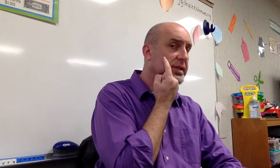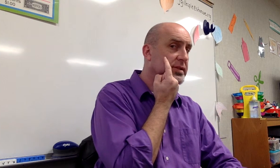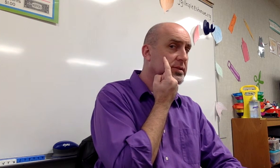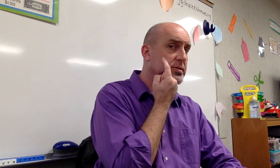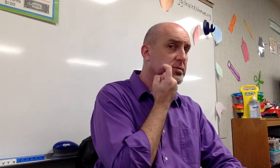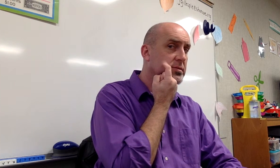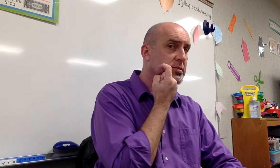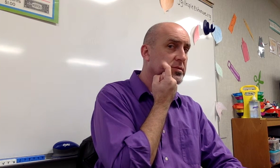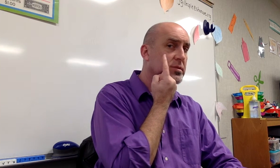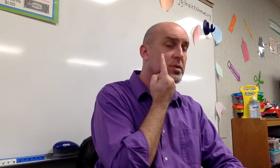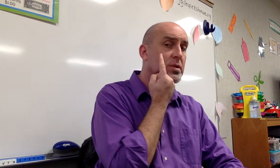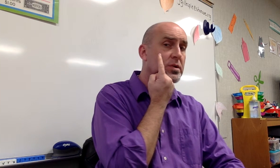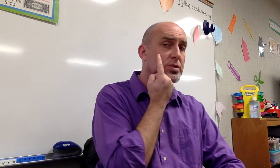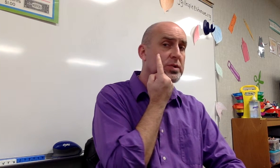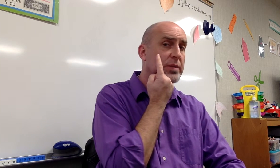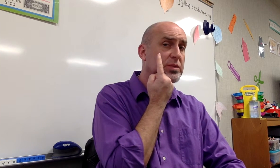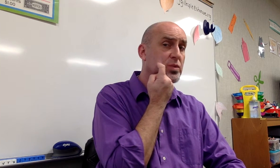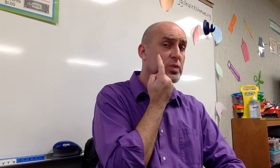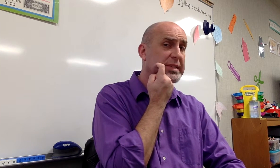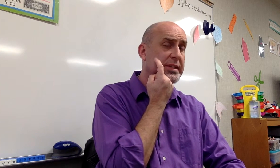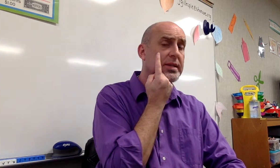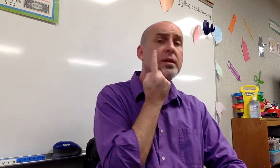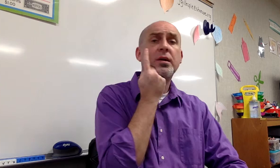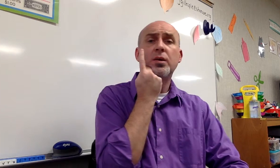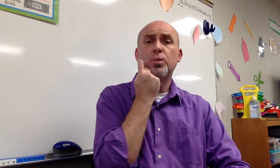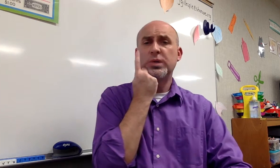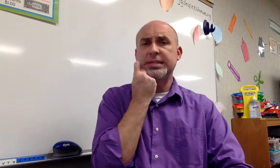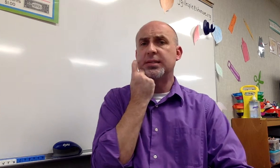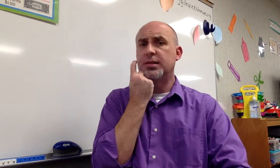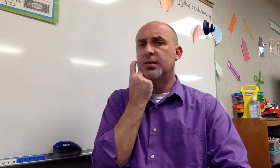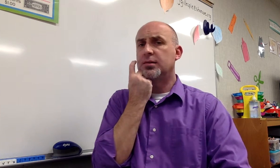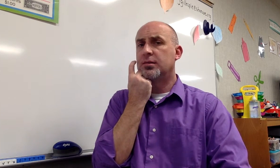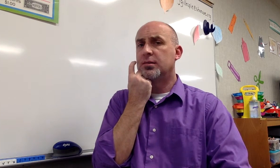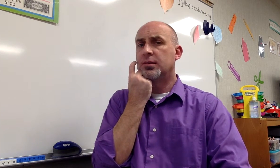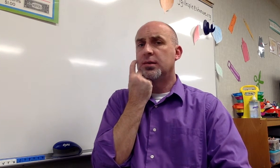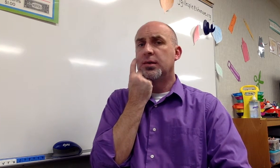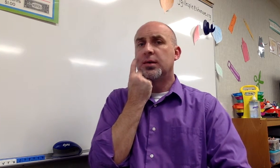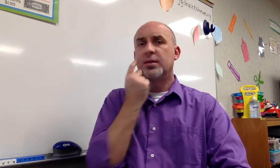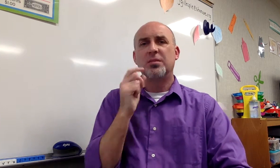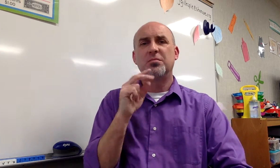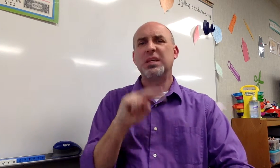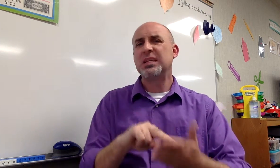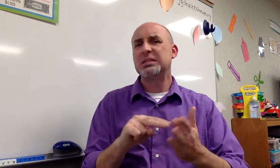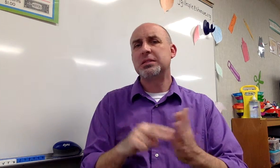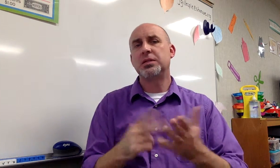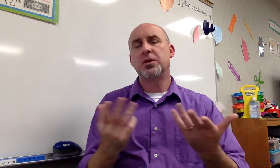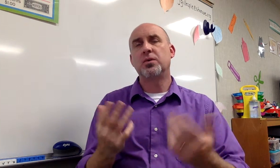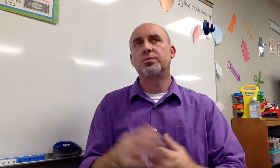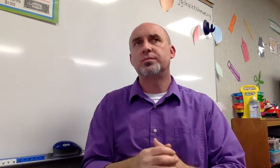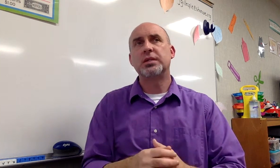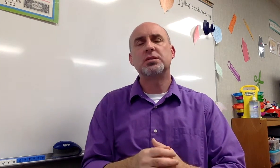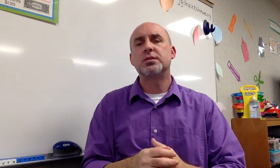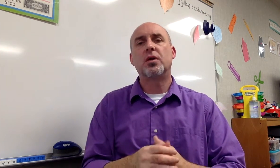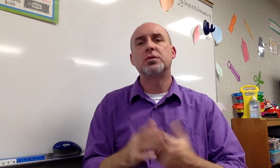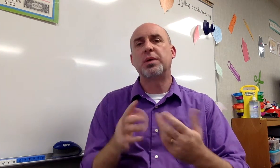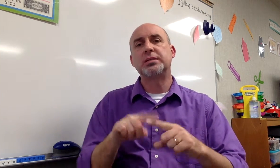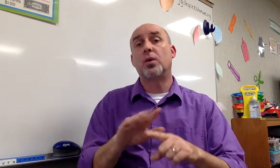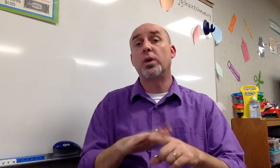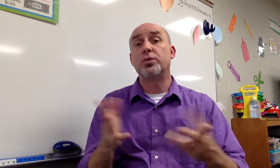like this. 2 times. Recently. Recently. It means, it just all depends on what you're